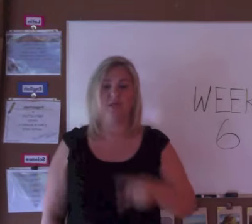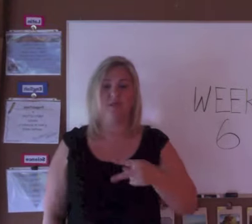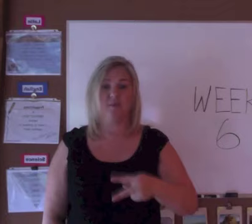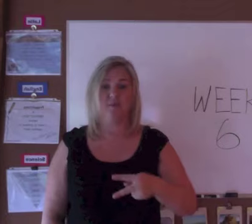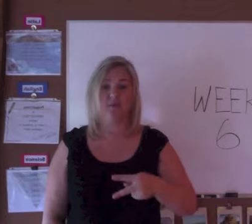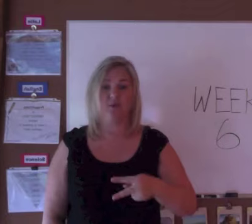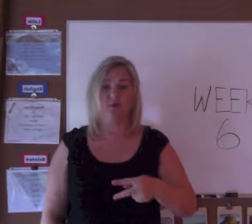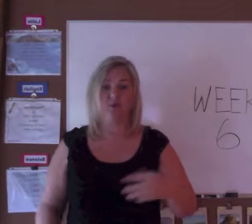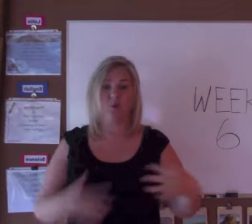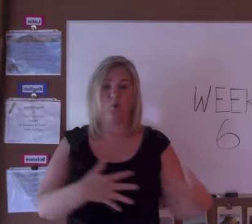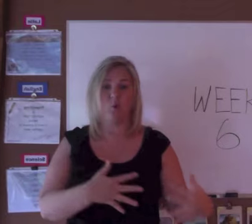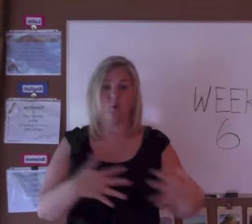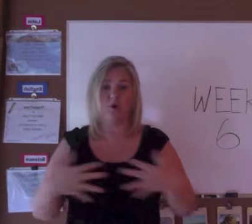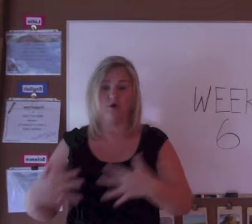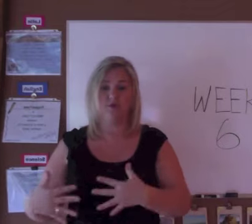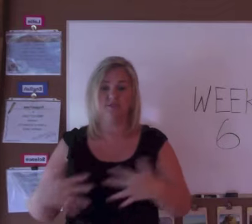the Punic Wars,